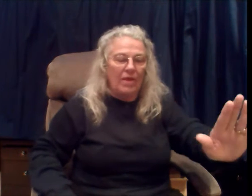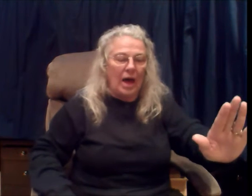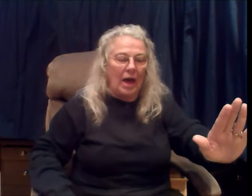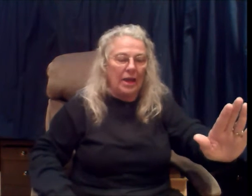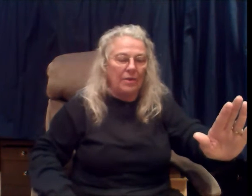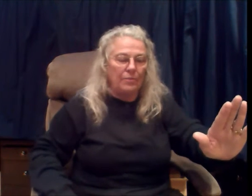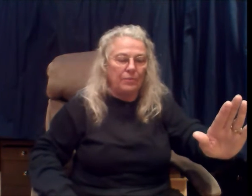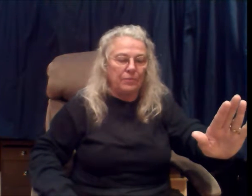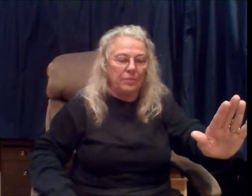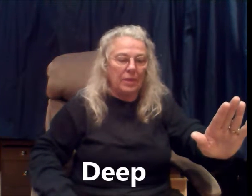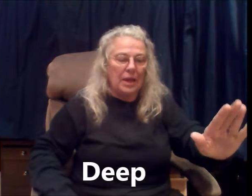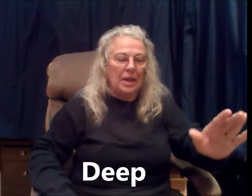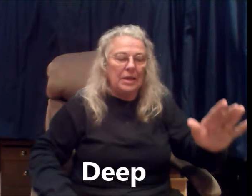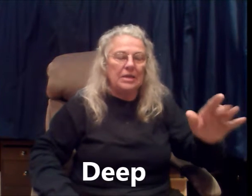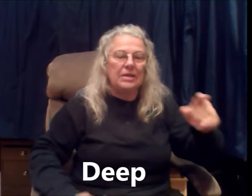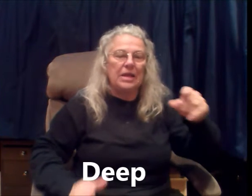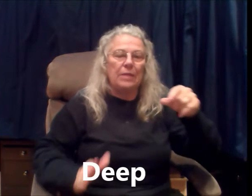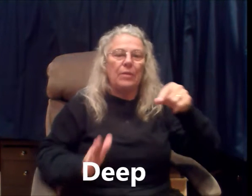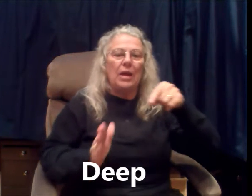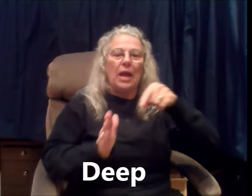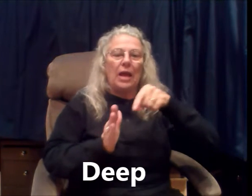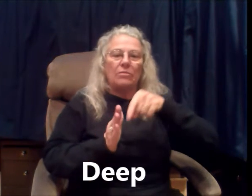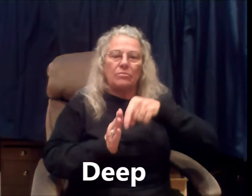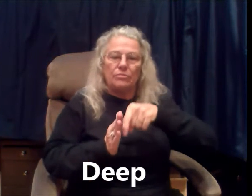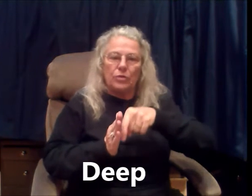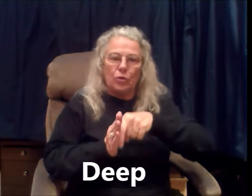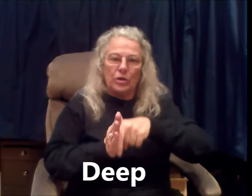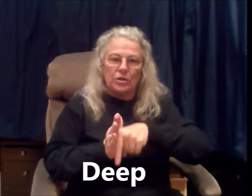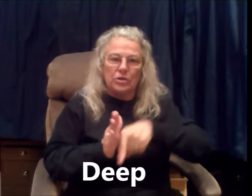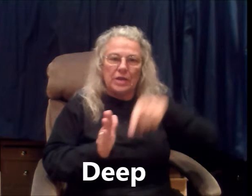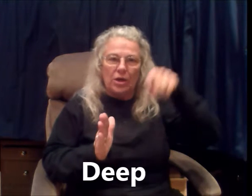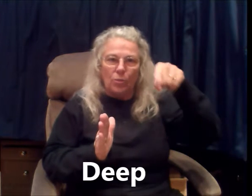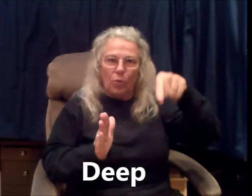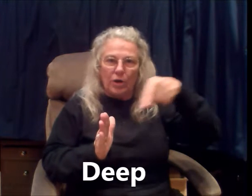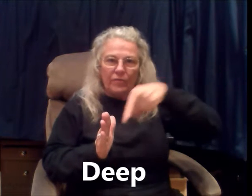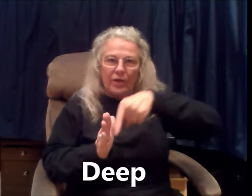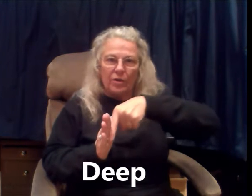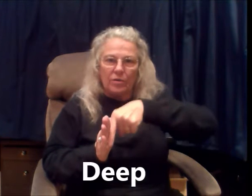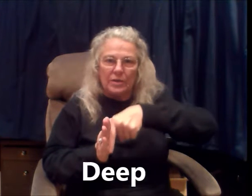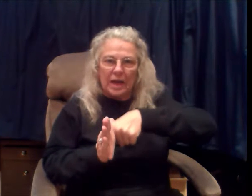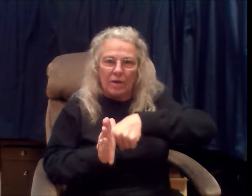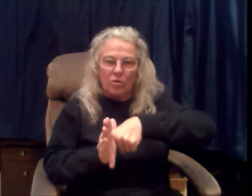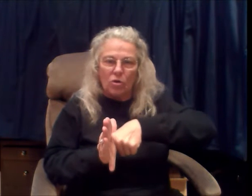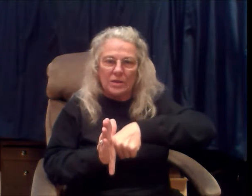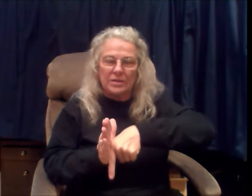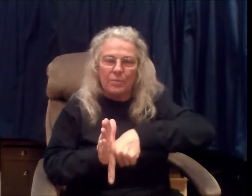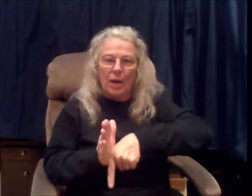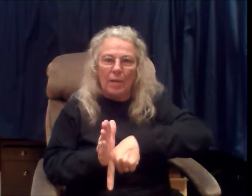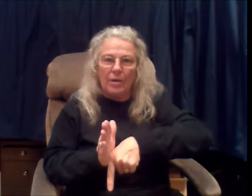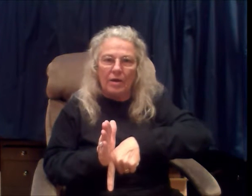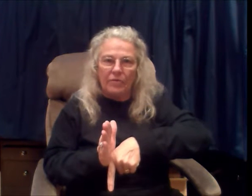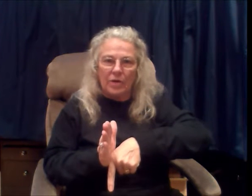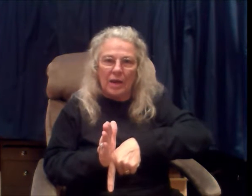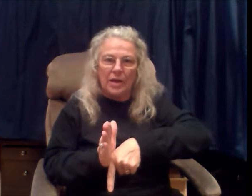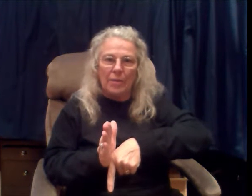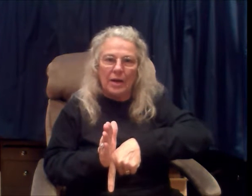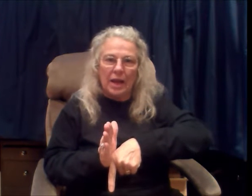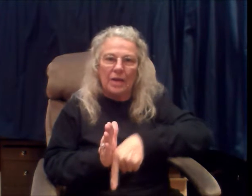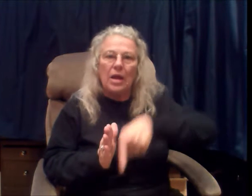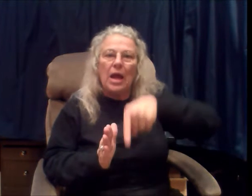Thy. Deep. And you're going to just take your pointer finger down across the palm of your non-dominant hand